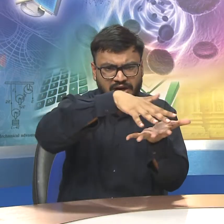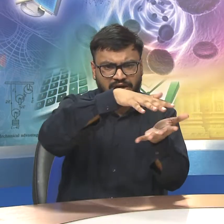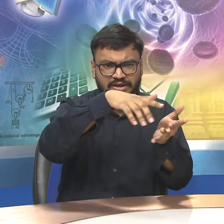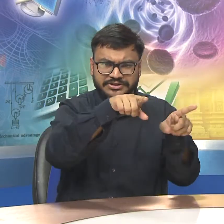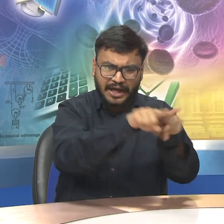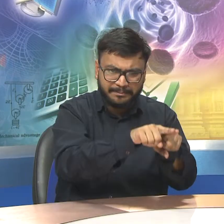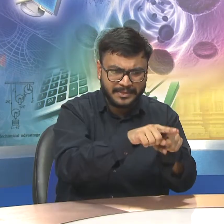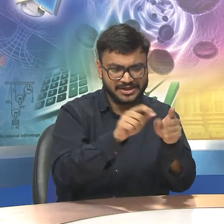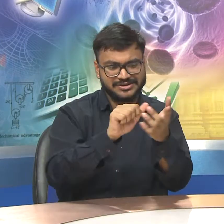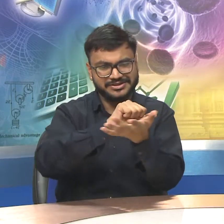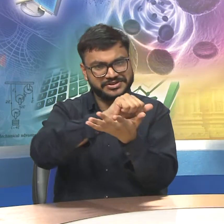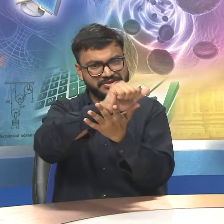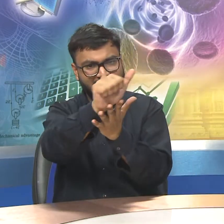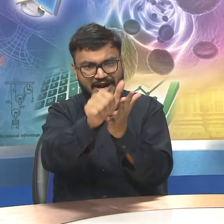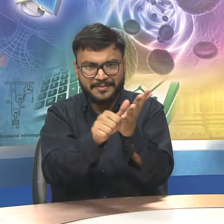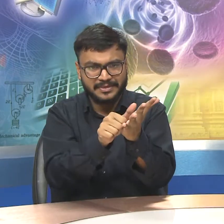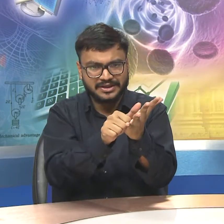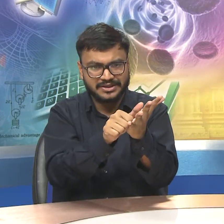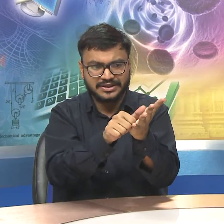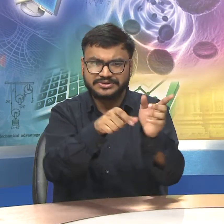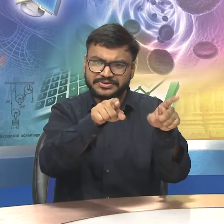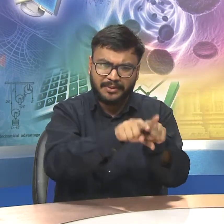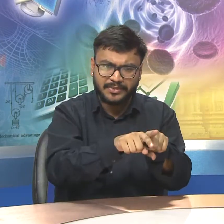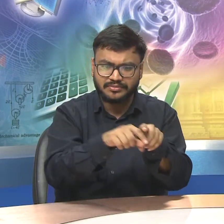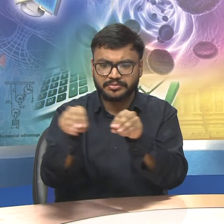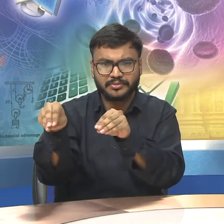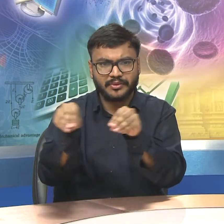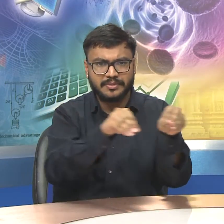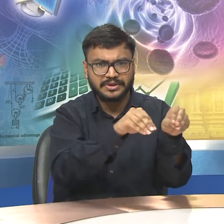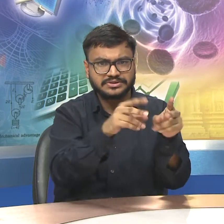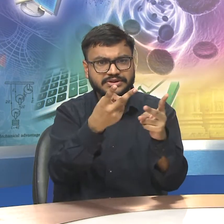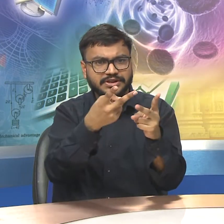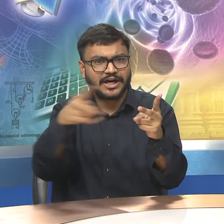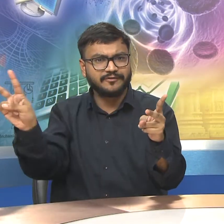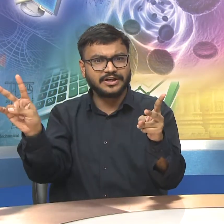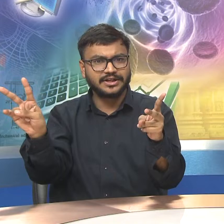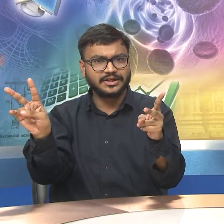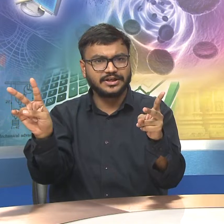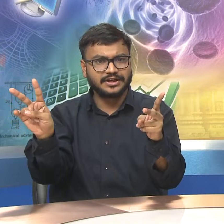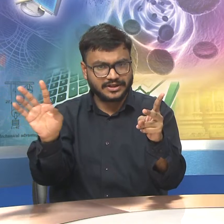And walk past each other. Happy and flower.